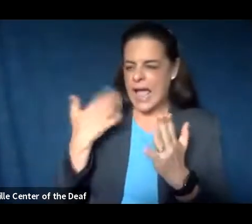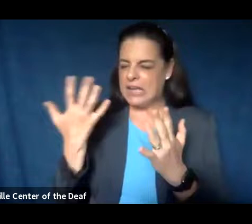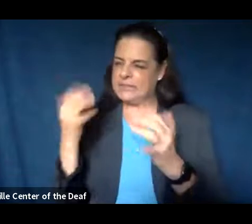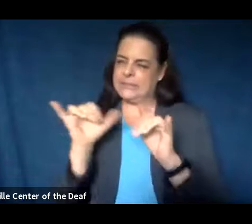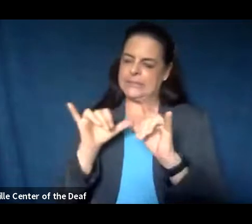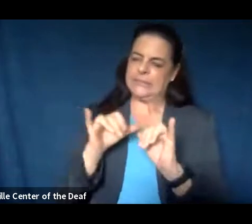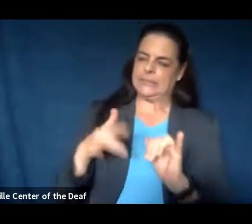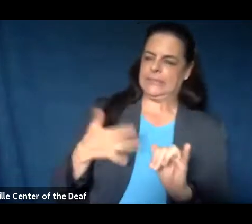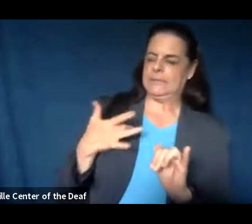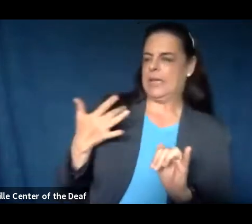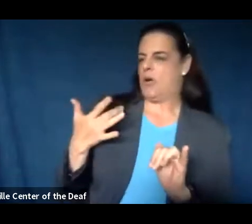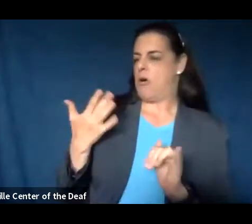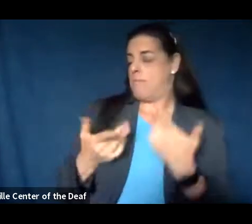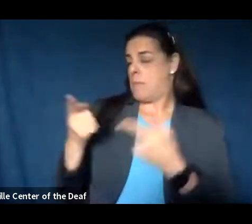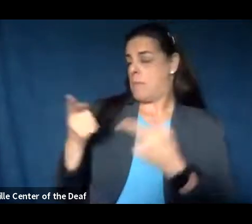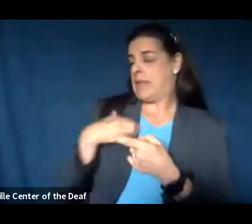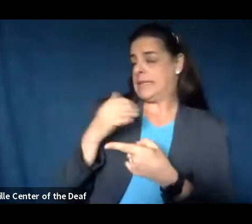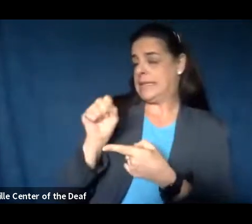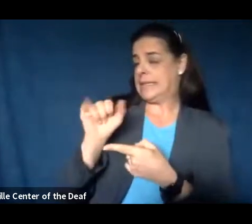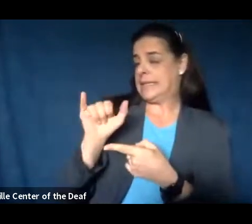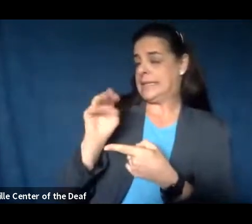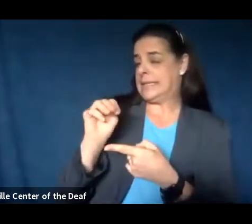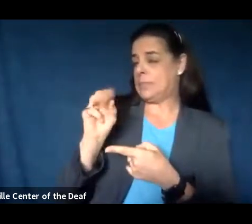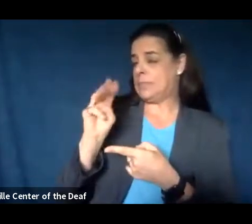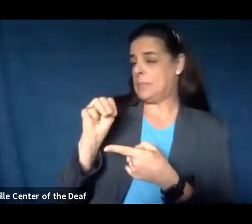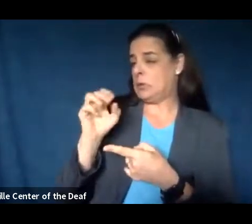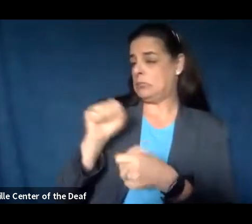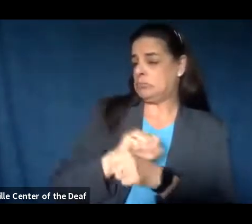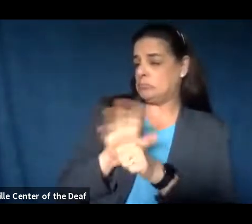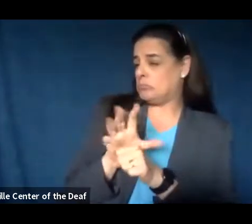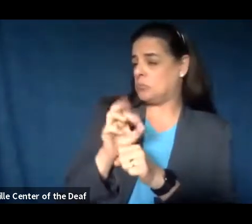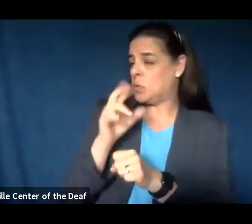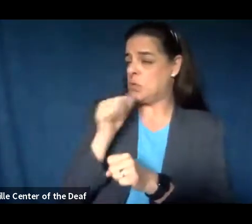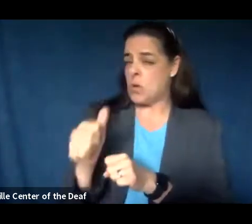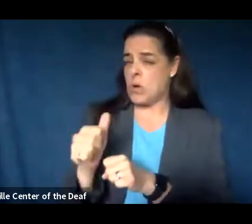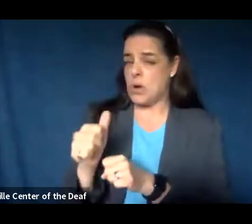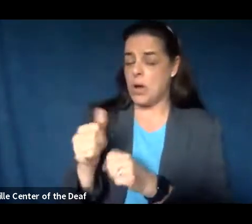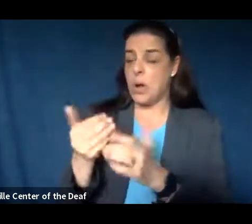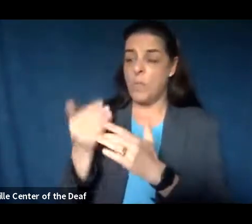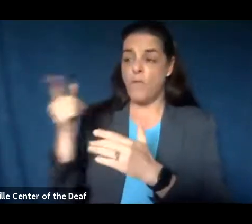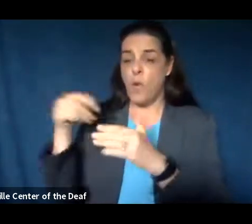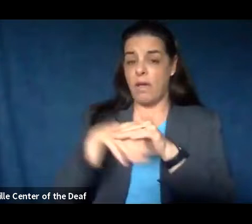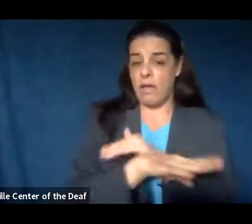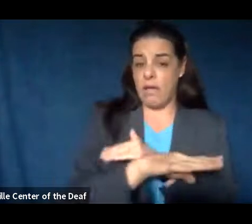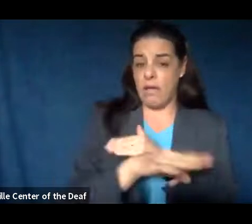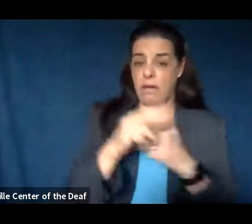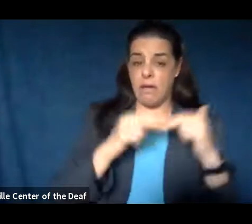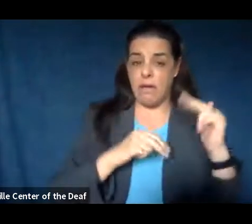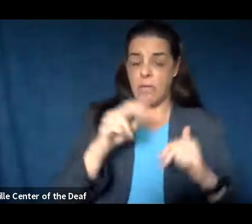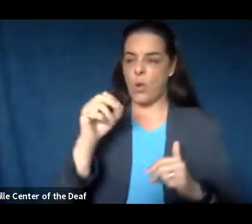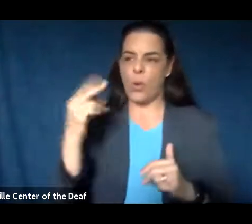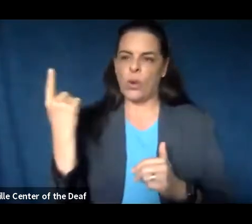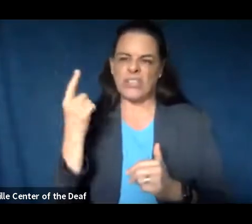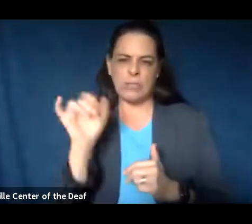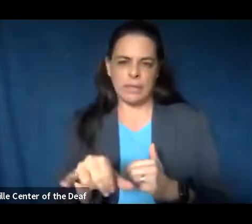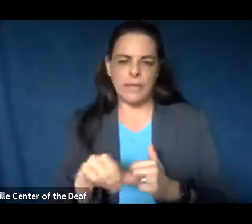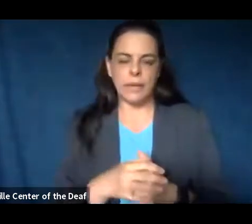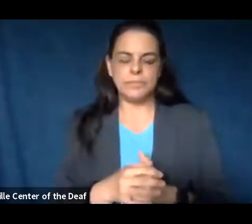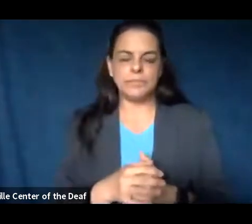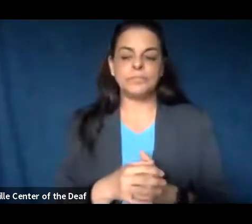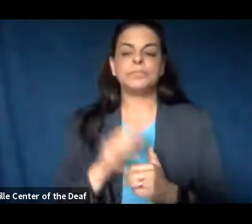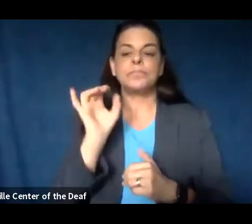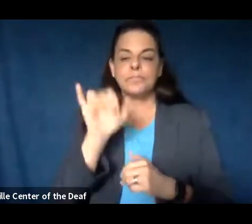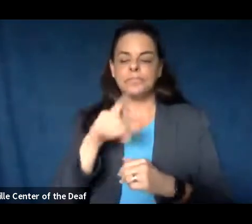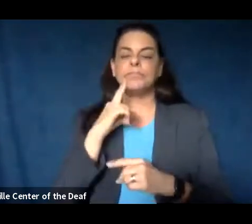if somebody might be symptomatic with COVID before they enter a facility or a business, something along those lines. That is